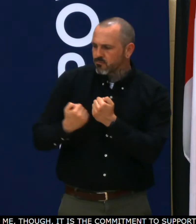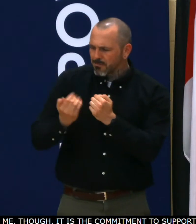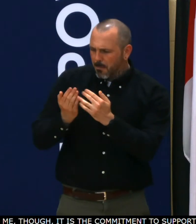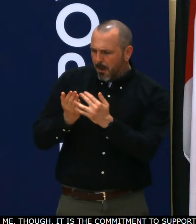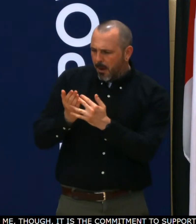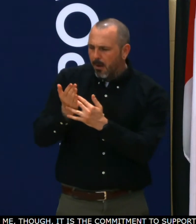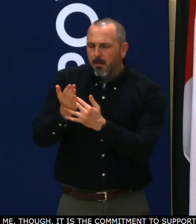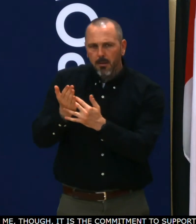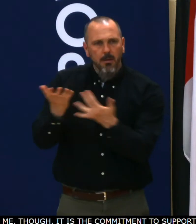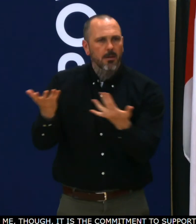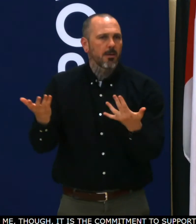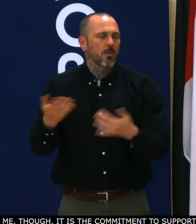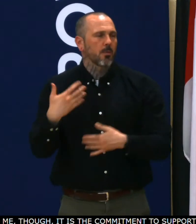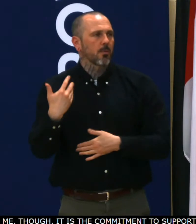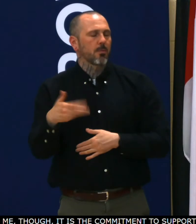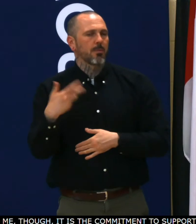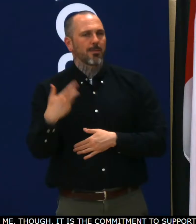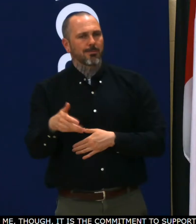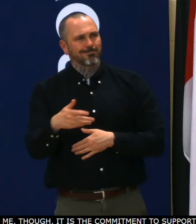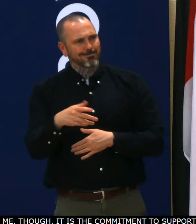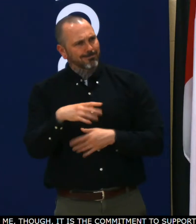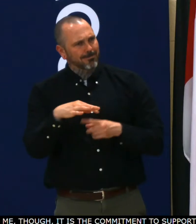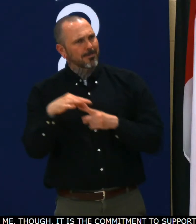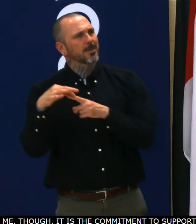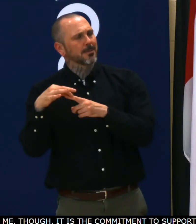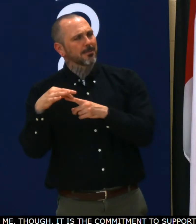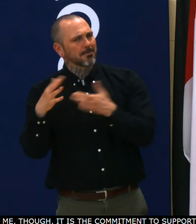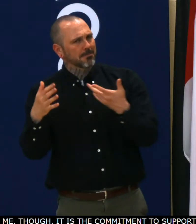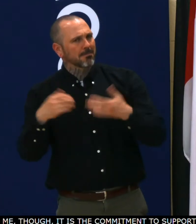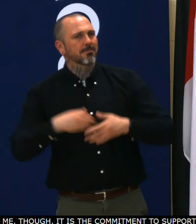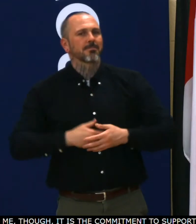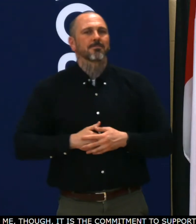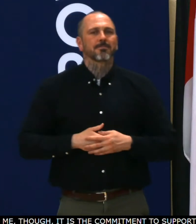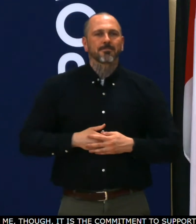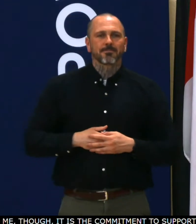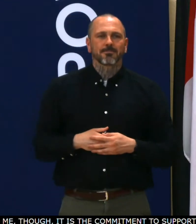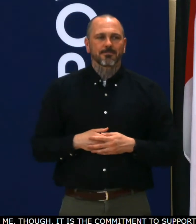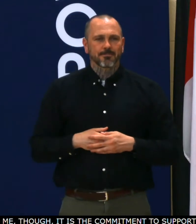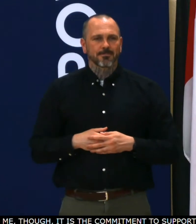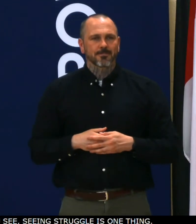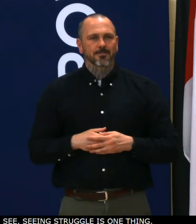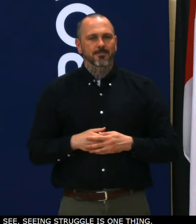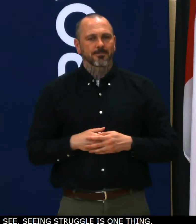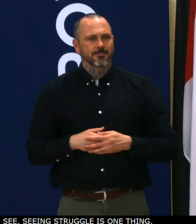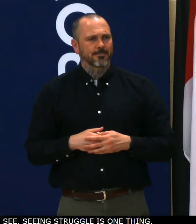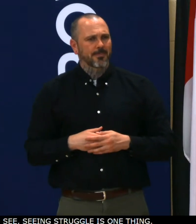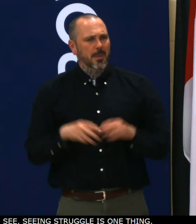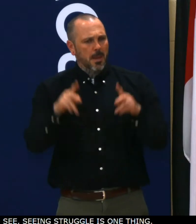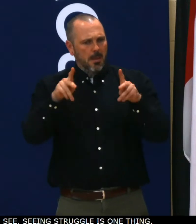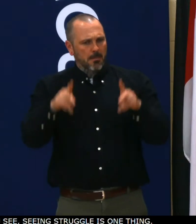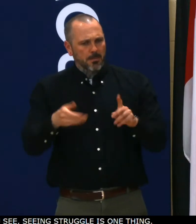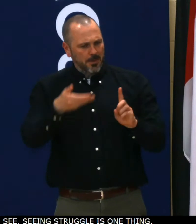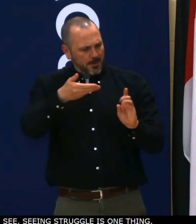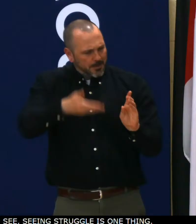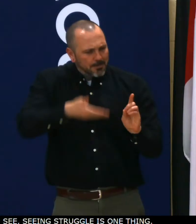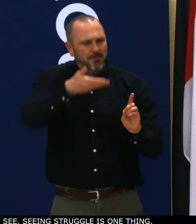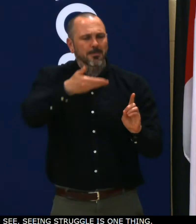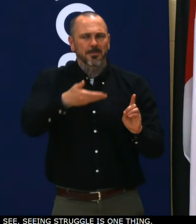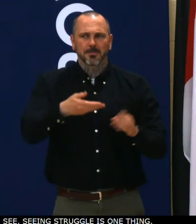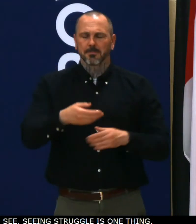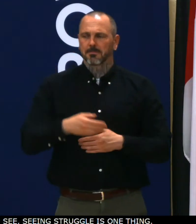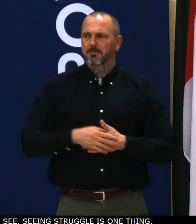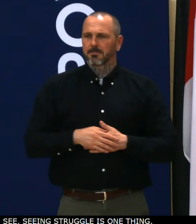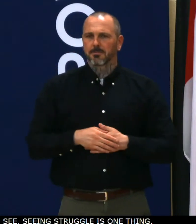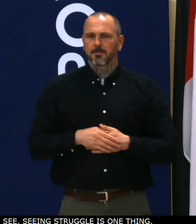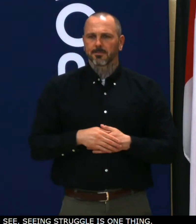is something rare. It takes a special person to see the